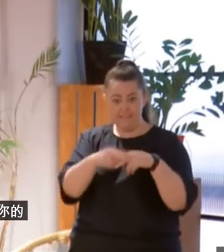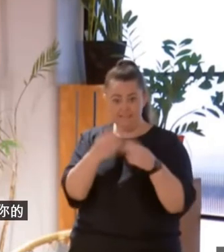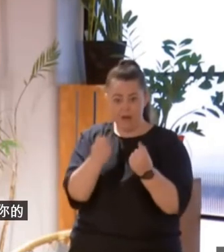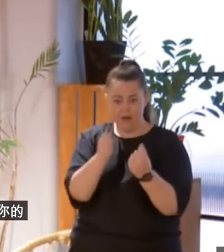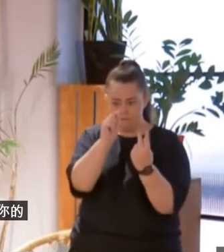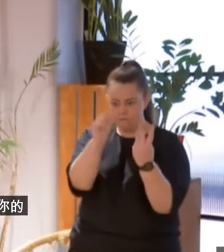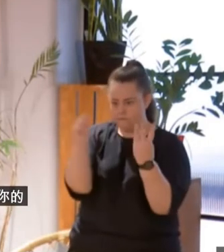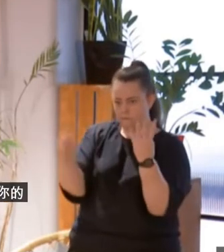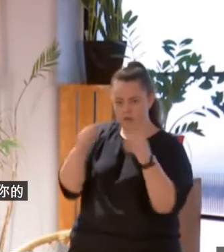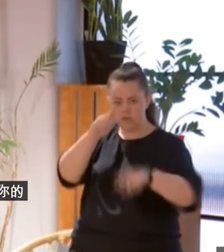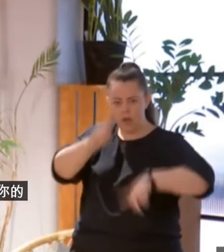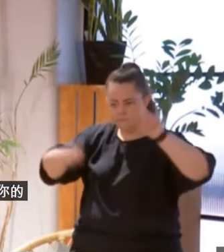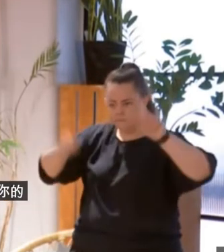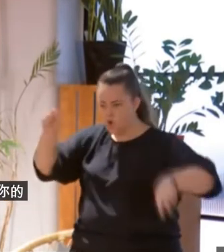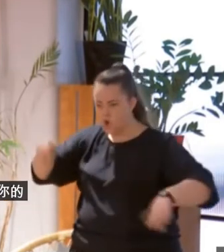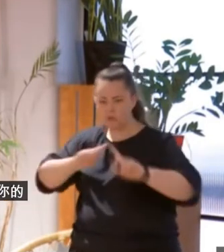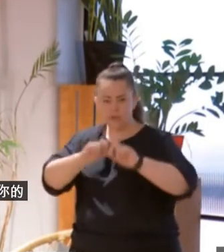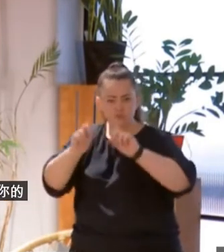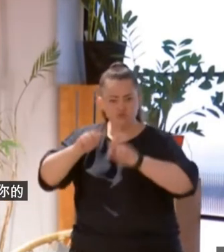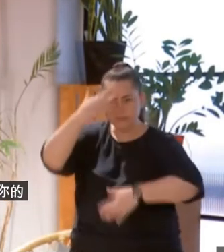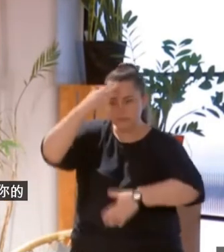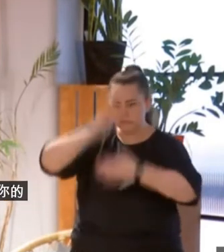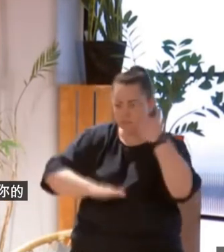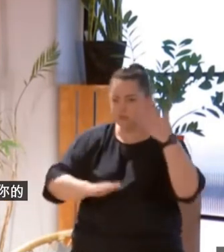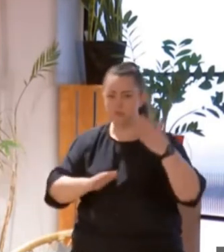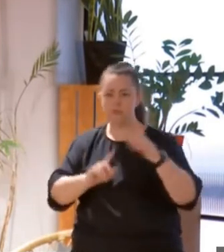you want your parliaments,